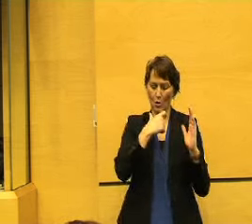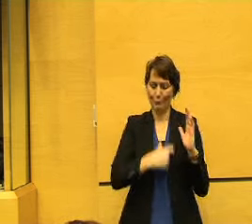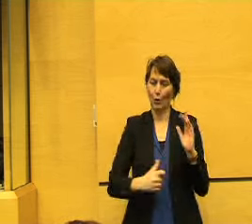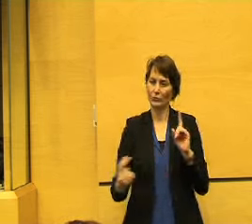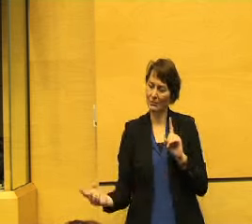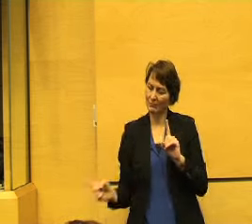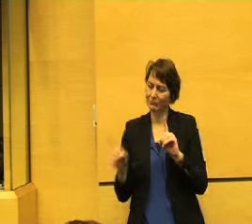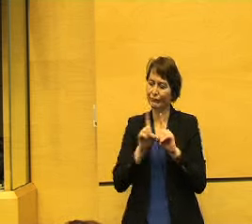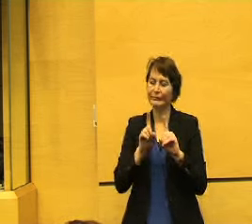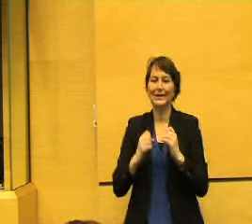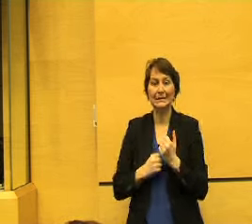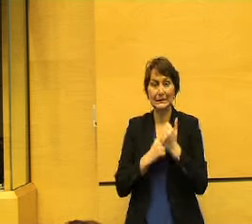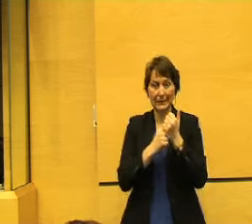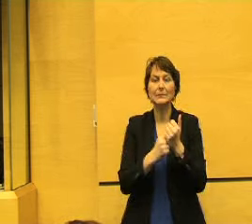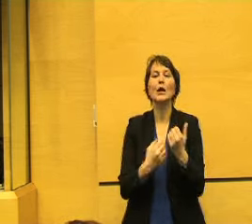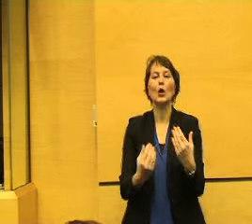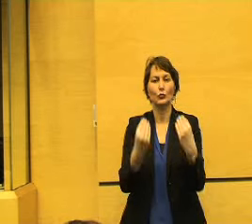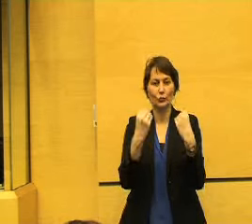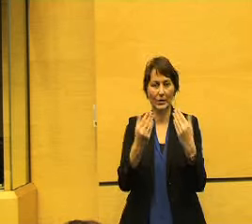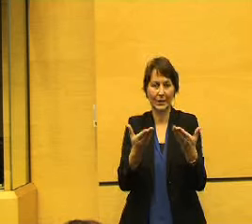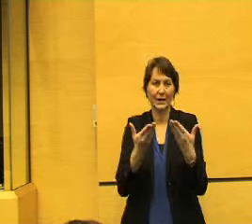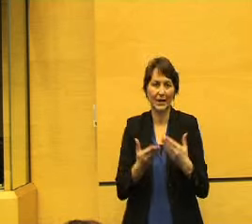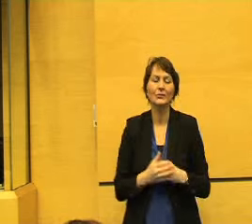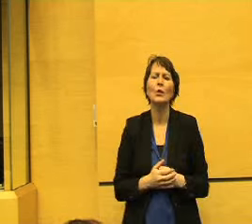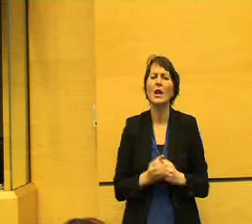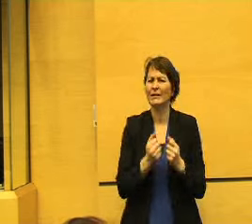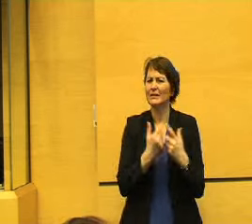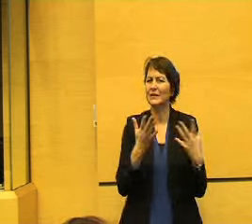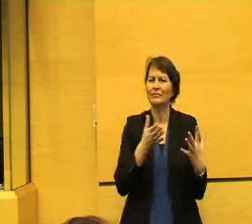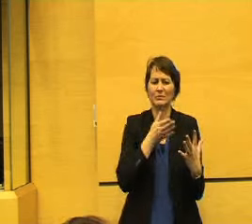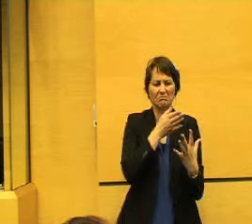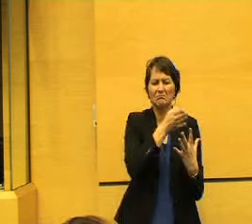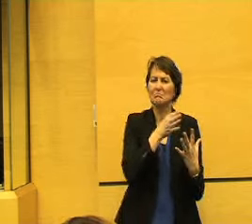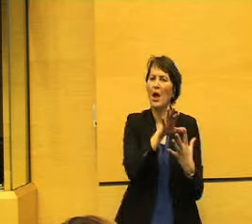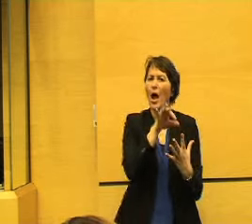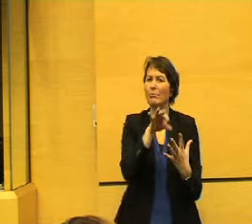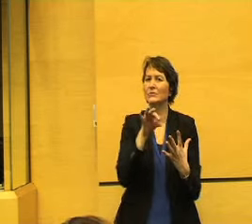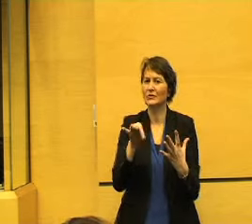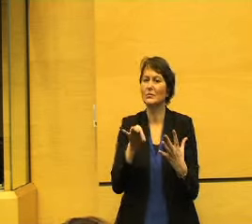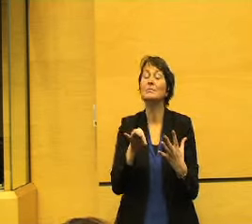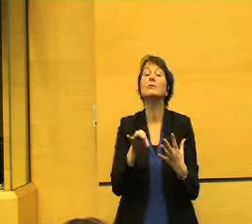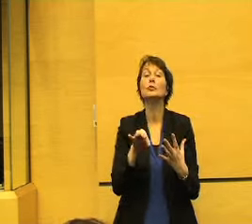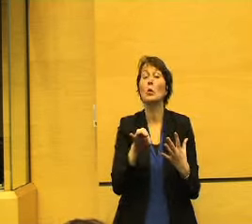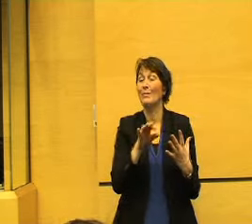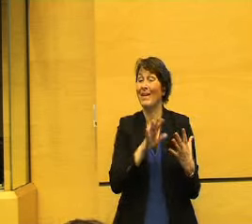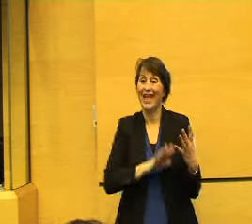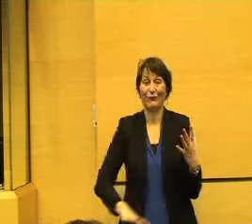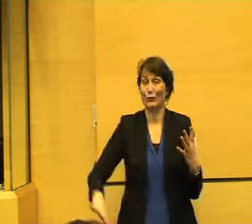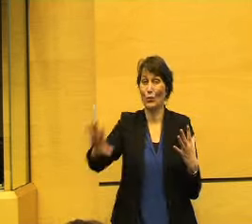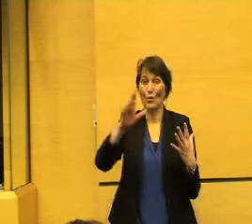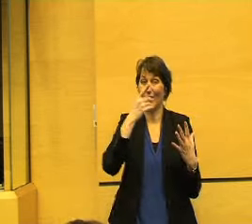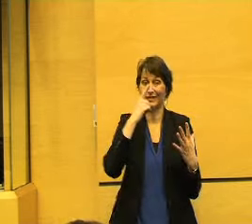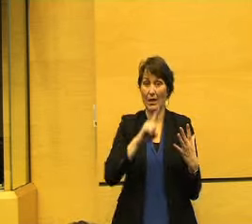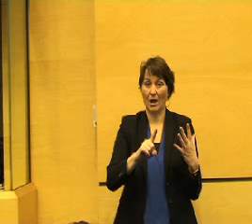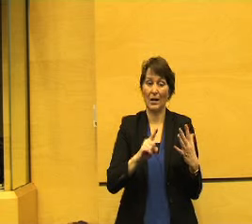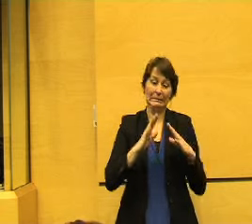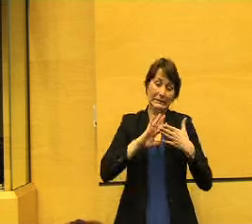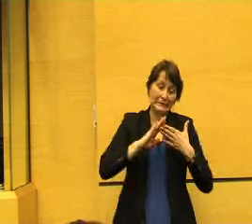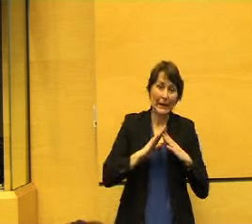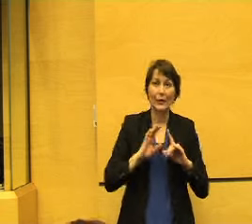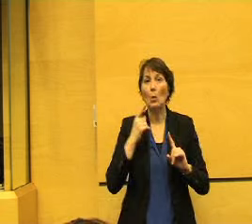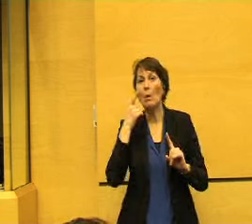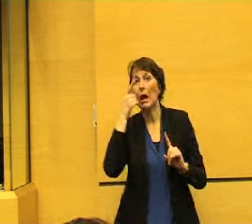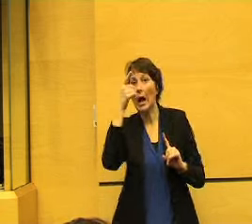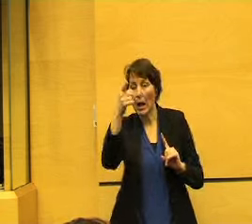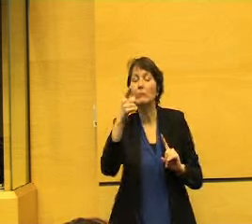the channels that women with disabilities in the countryside or in every part of the country can get support from